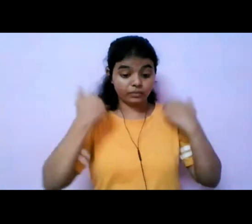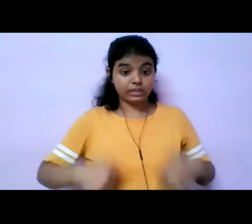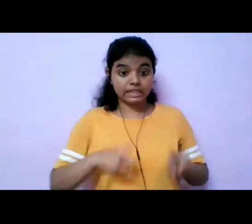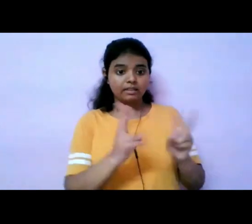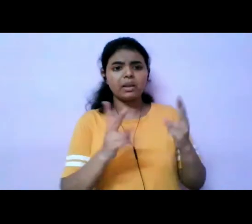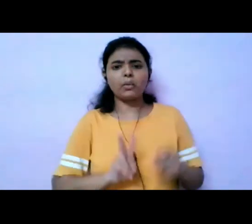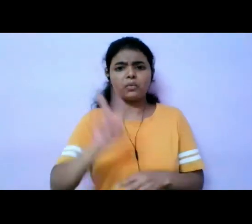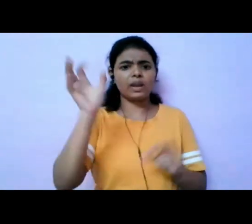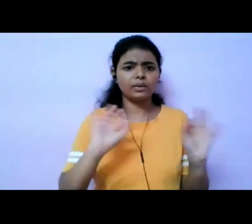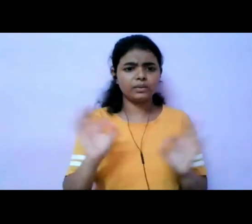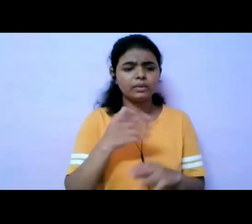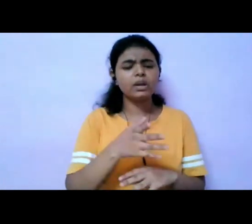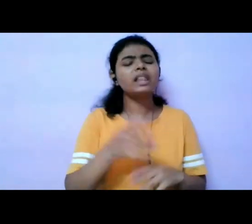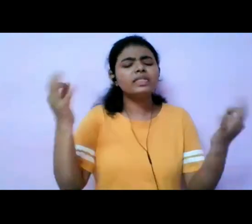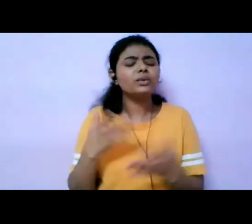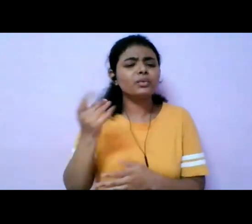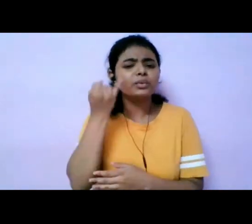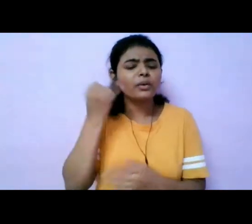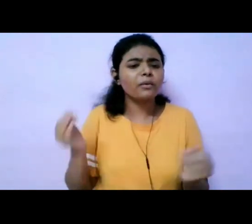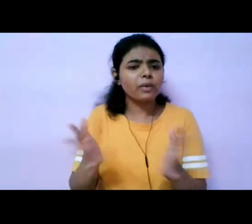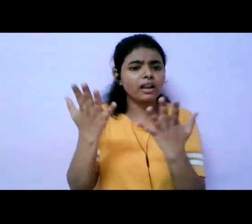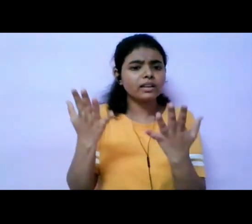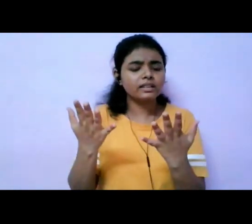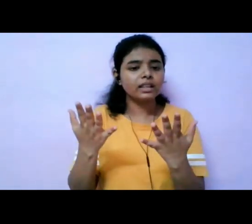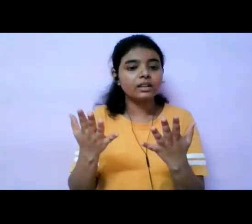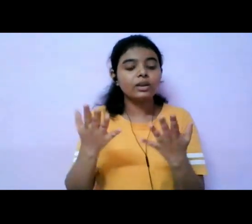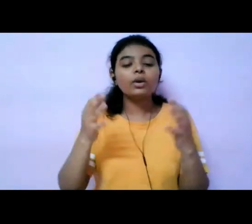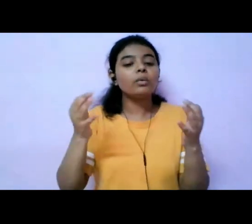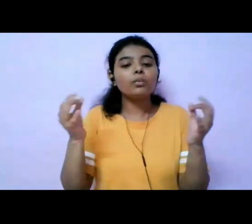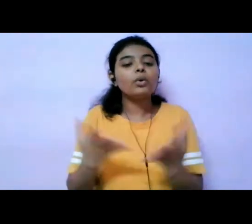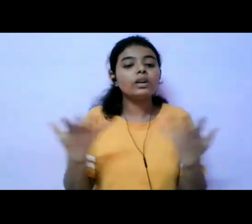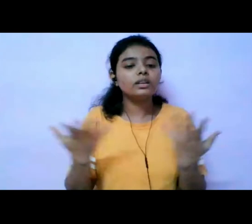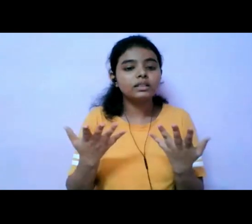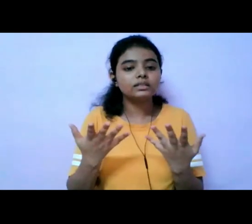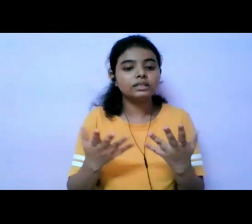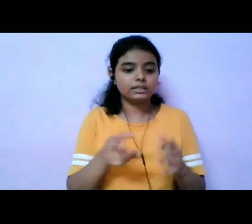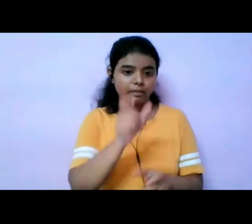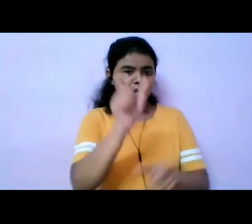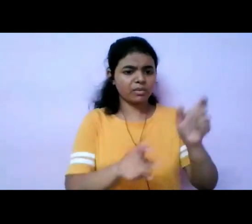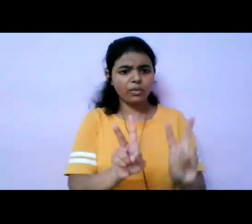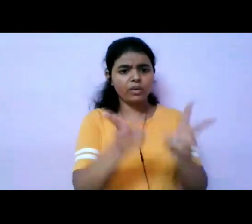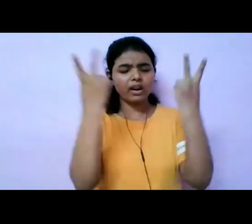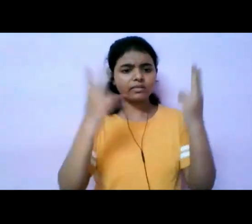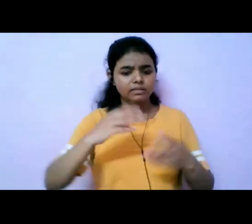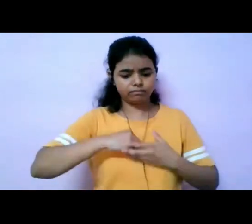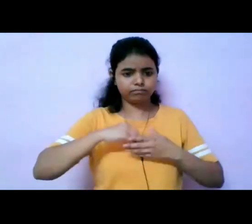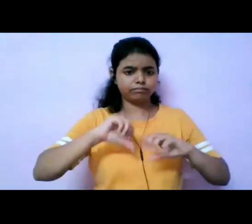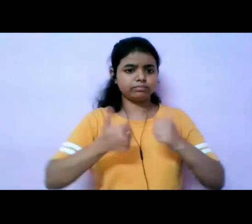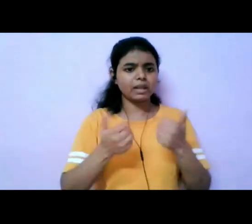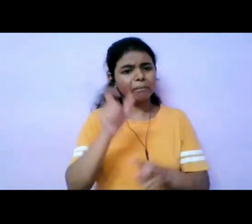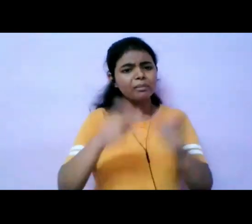a bad word. Let's find something new. So they say differently abled. Well, of course, everybody's differently abled, right? I mean,